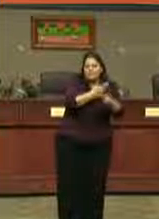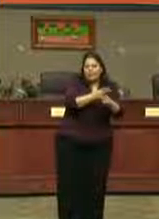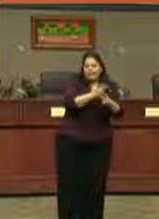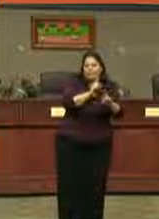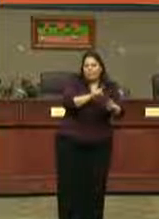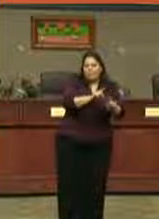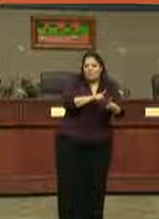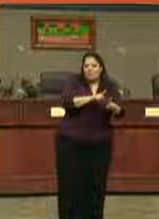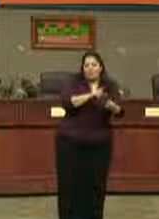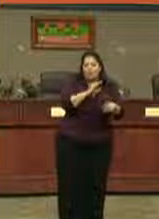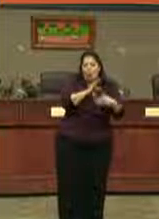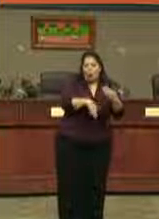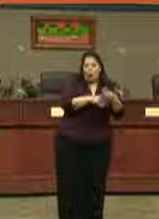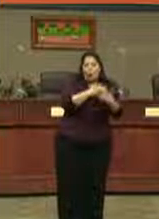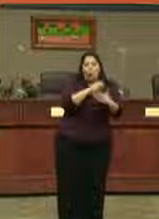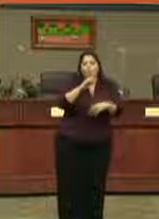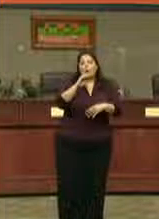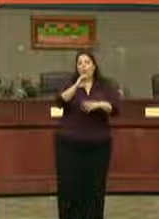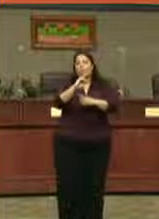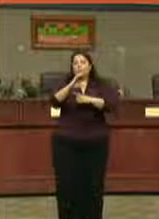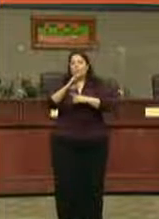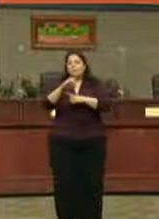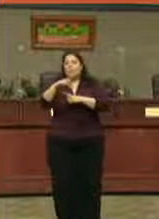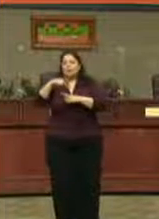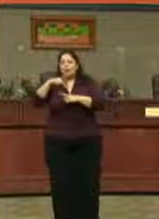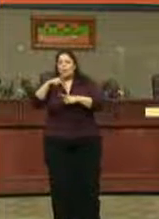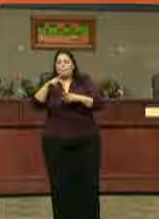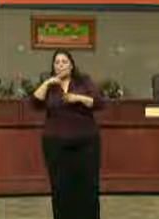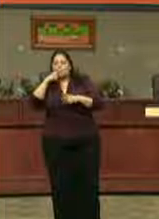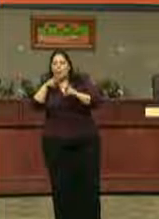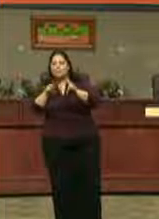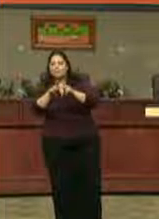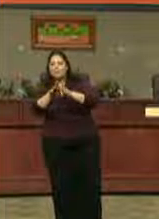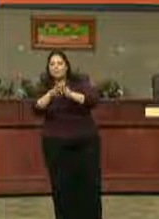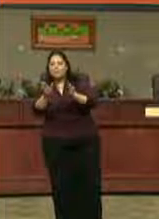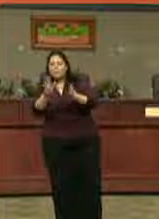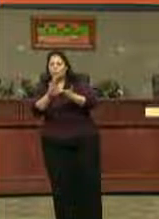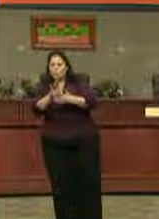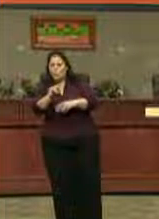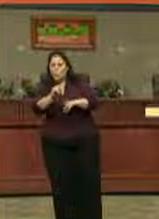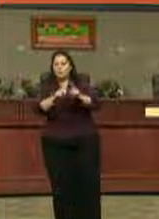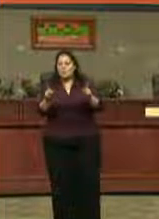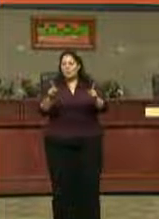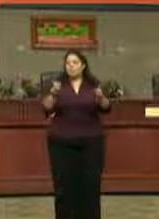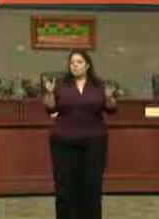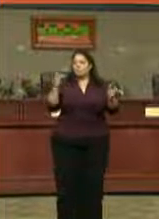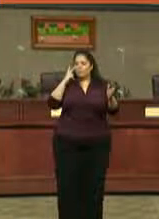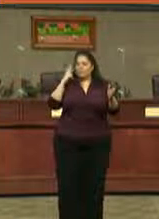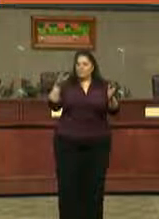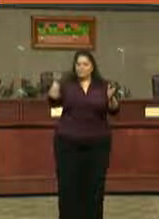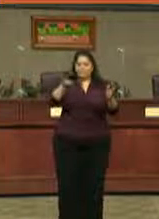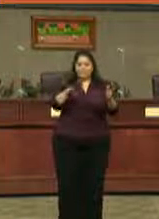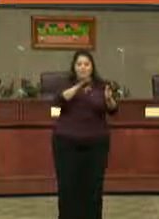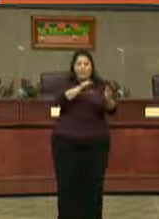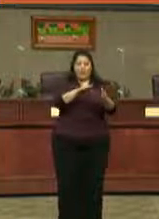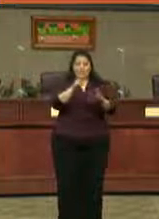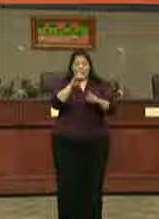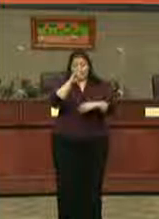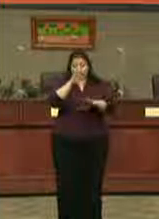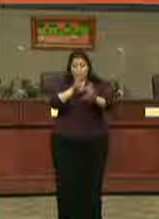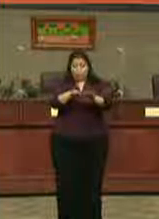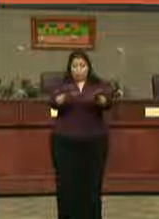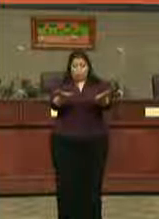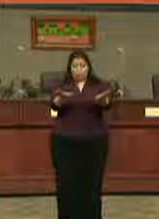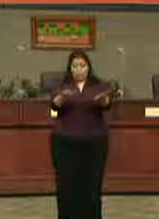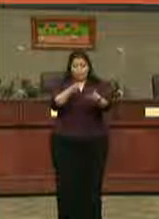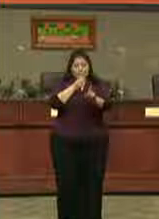all Orange County public schools. But the positivity rate among children 5